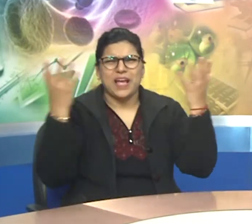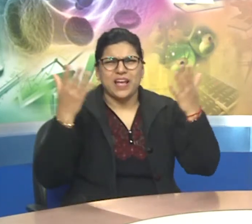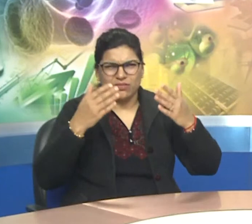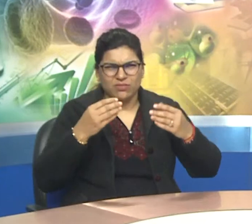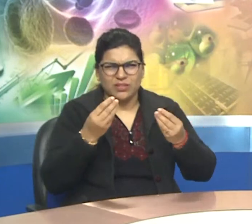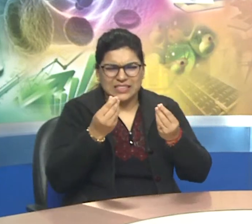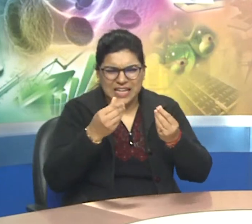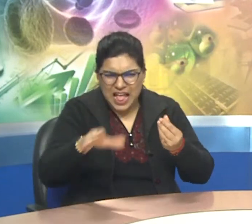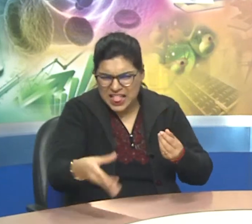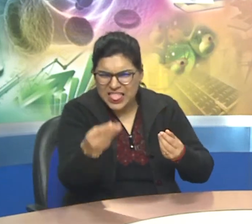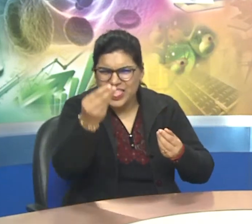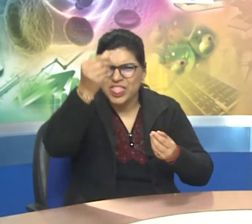Soil.